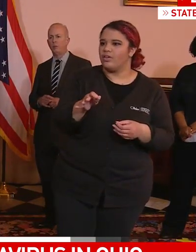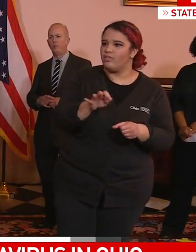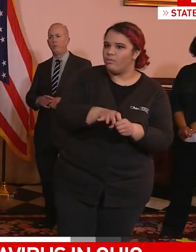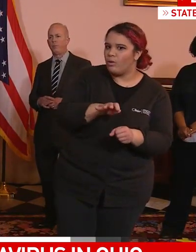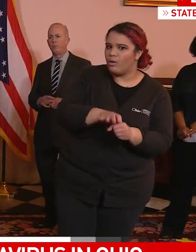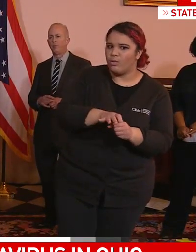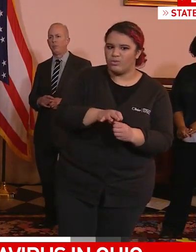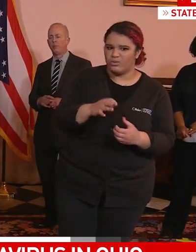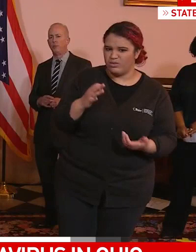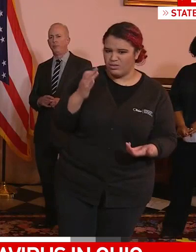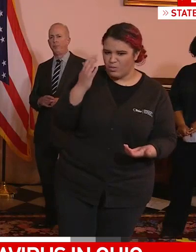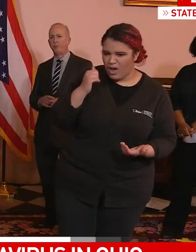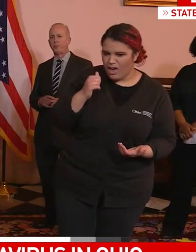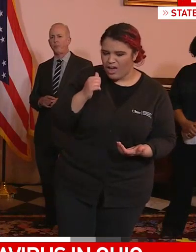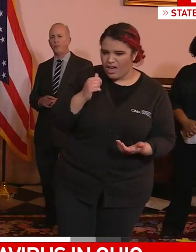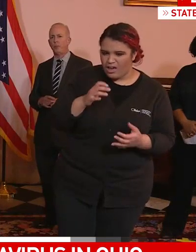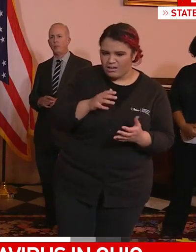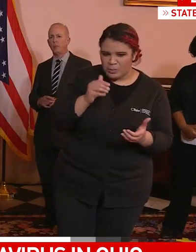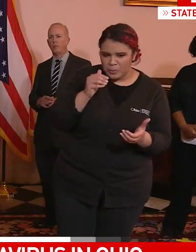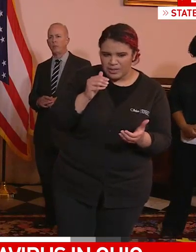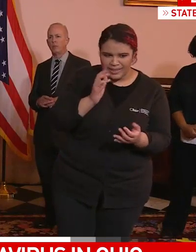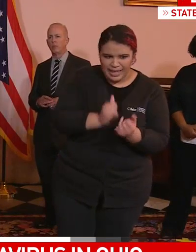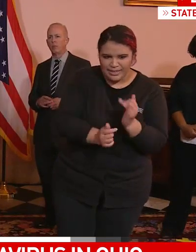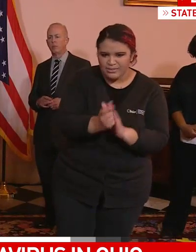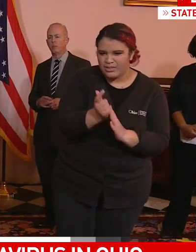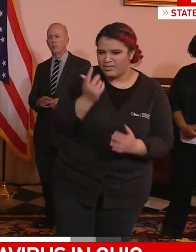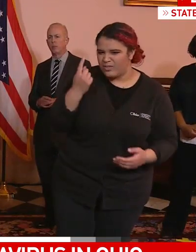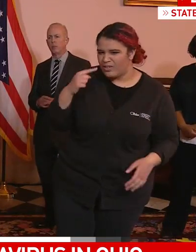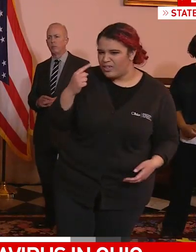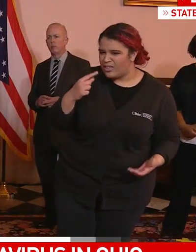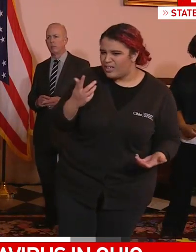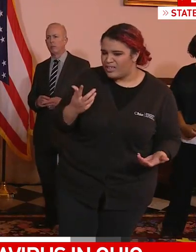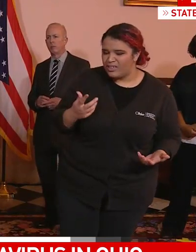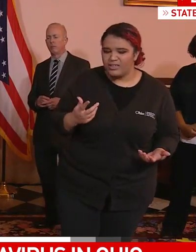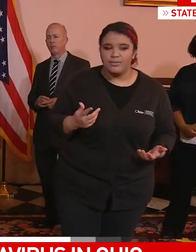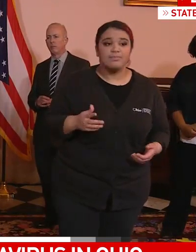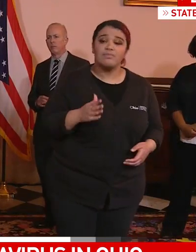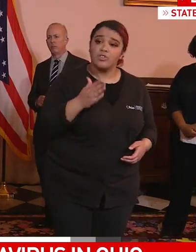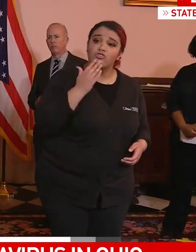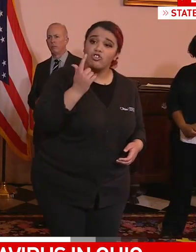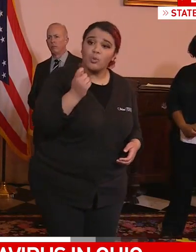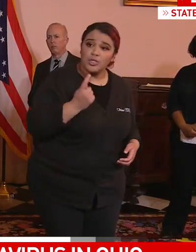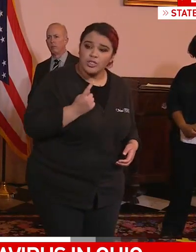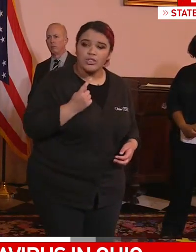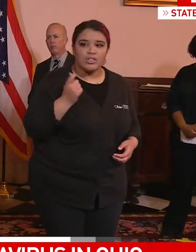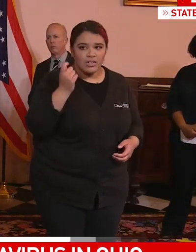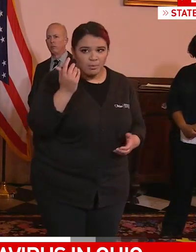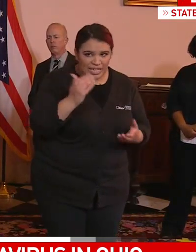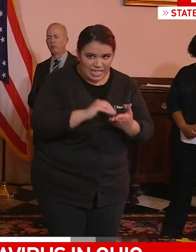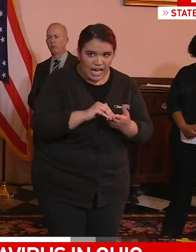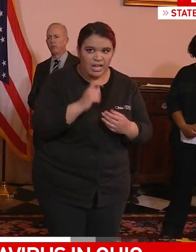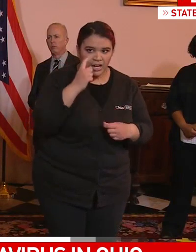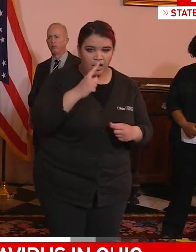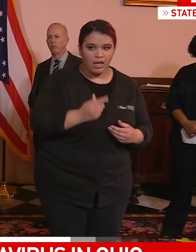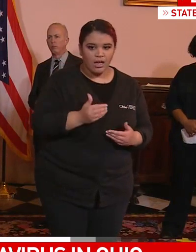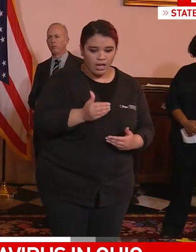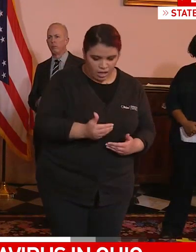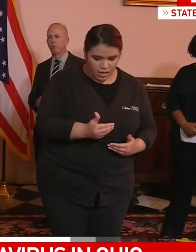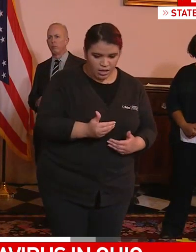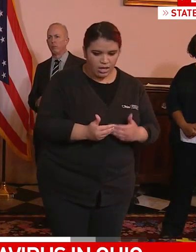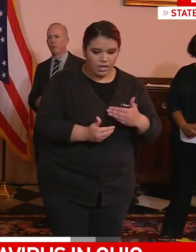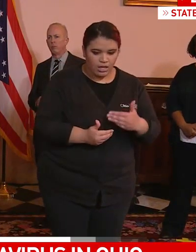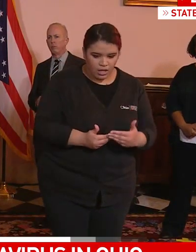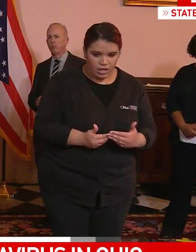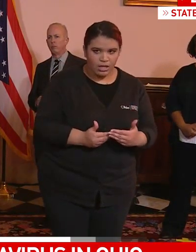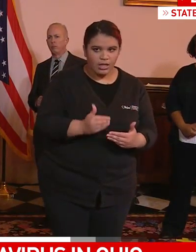Randy, that's a good question. Look, we're trying to take these things one at a time. Would it have